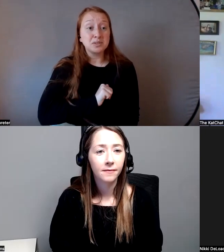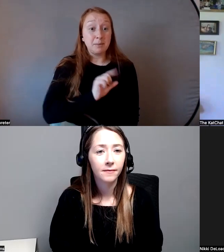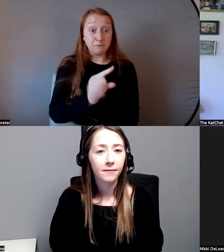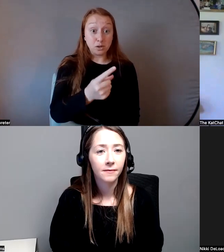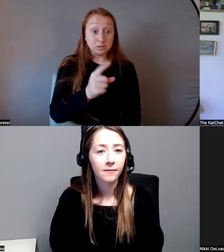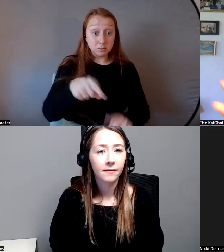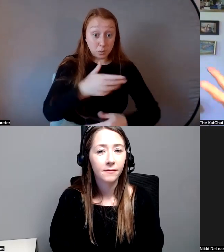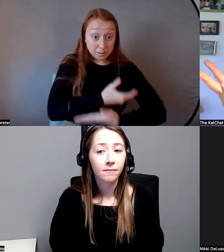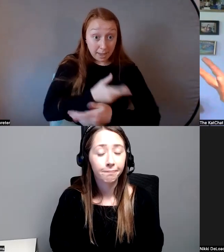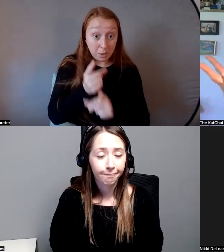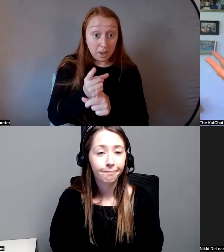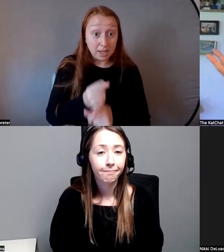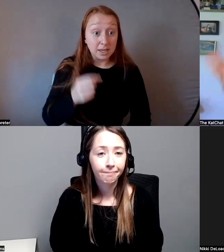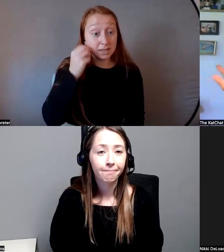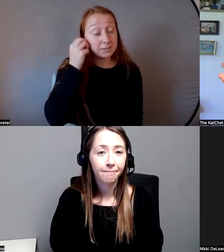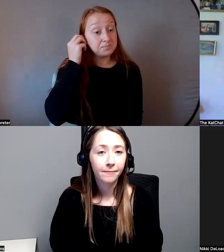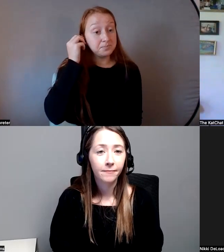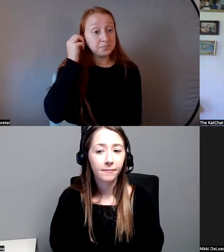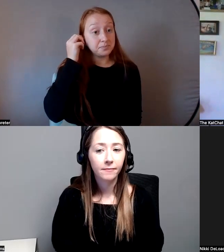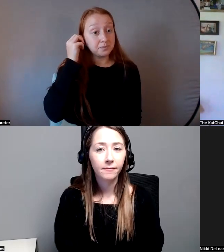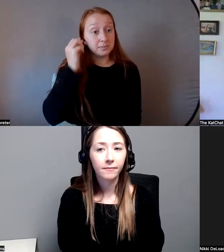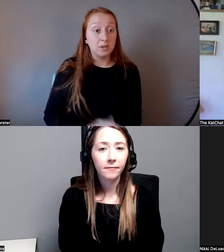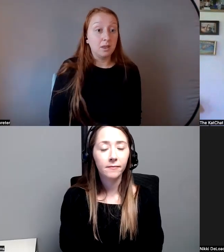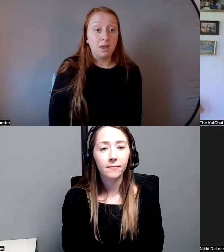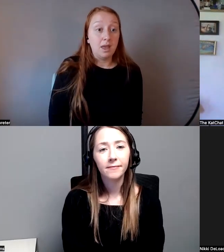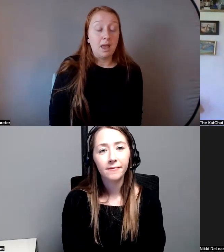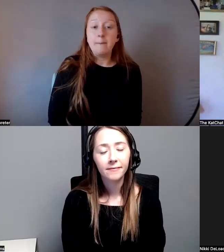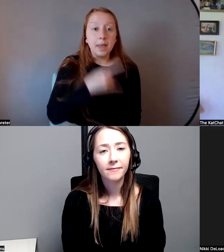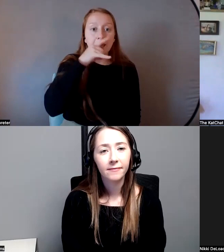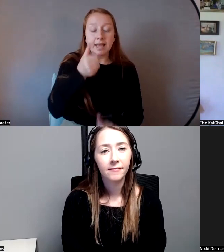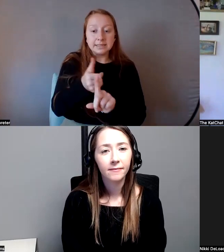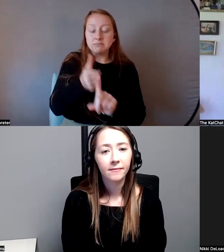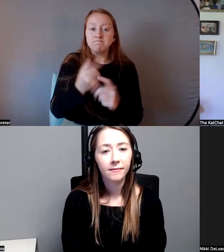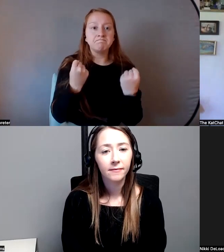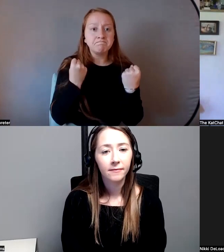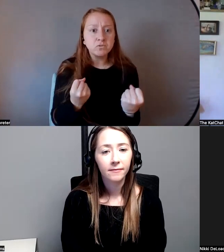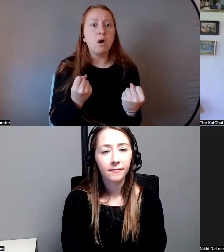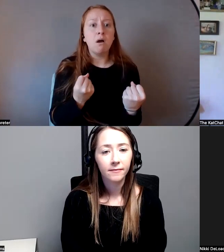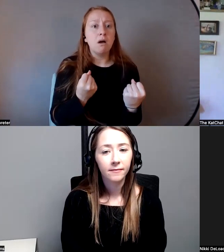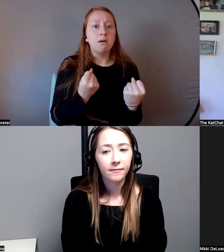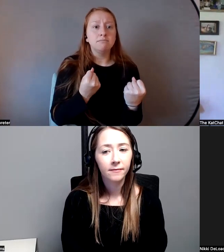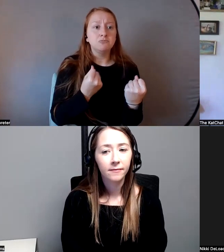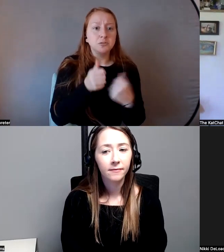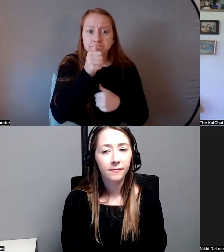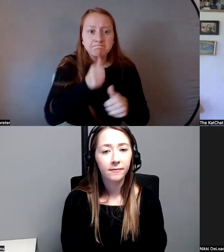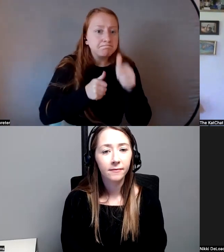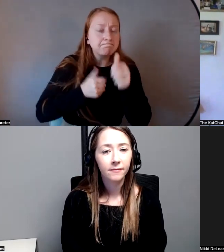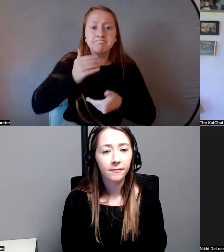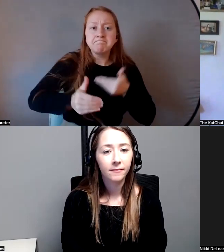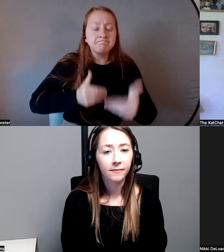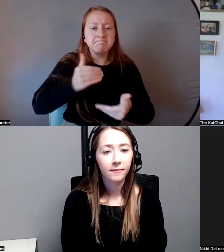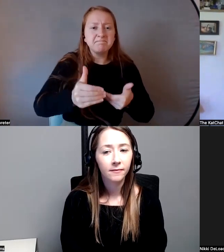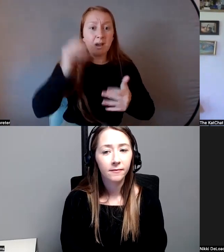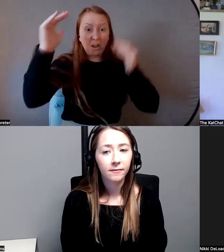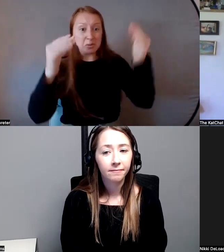baby, right? And King are so strong. King are so resilient. People don't even see that.